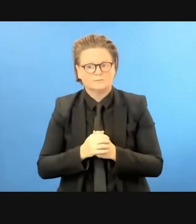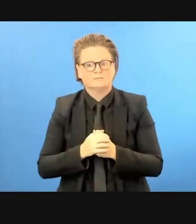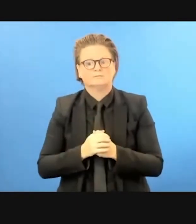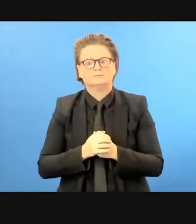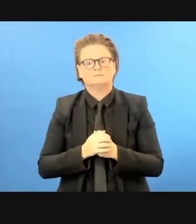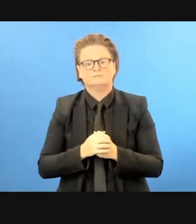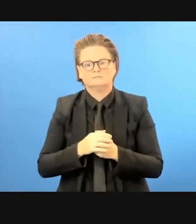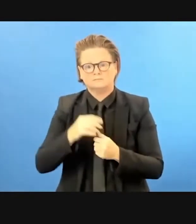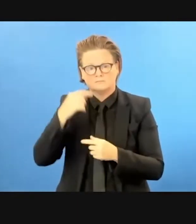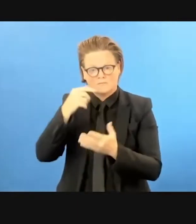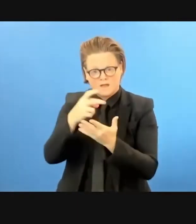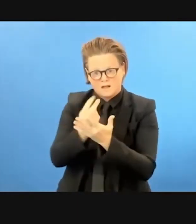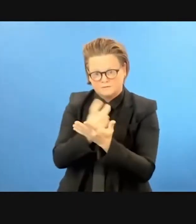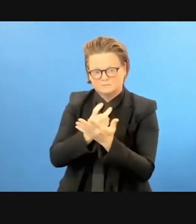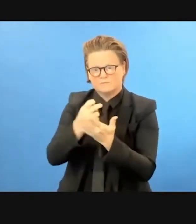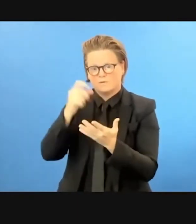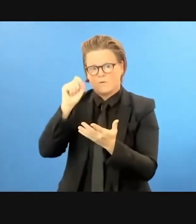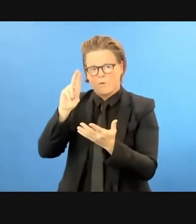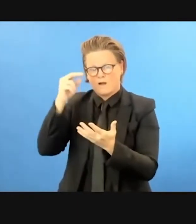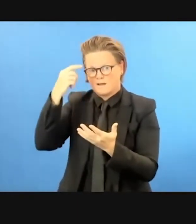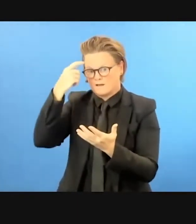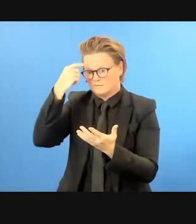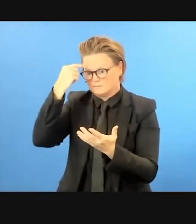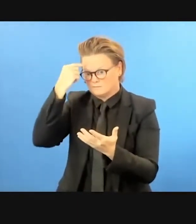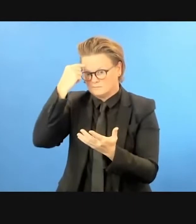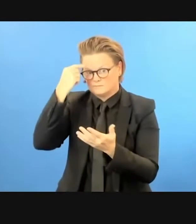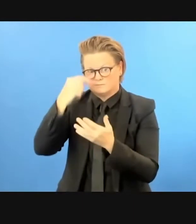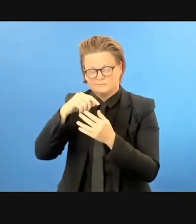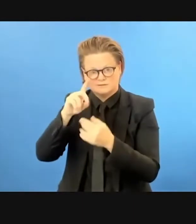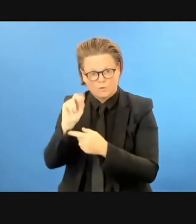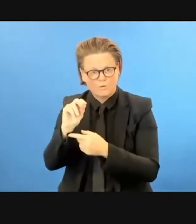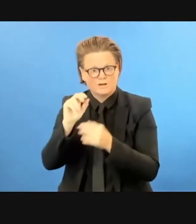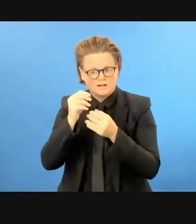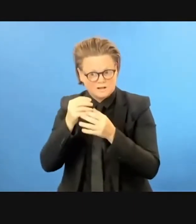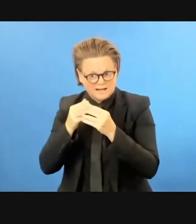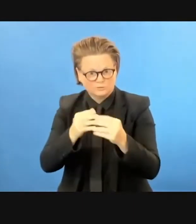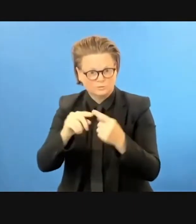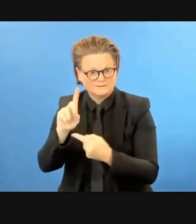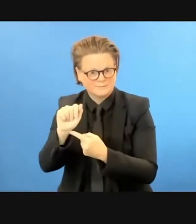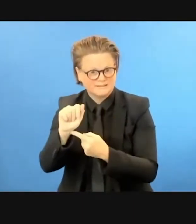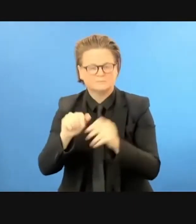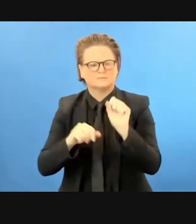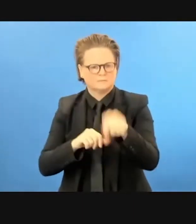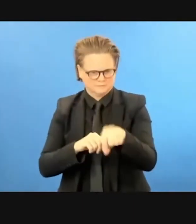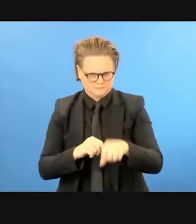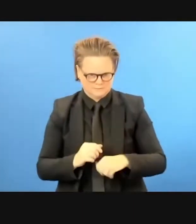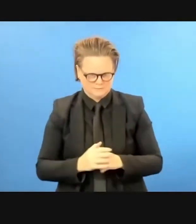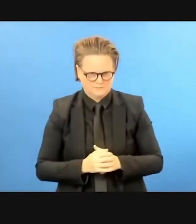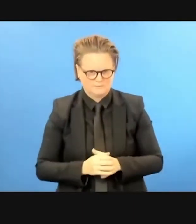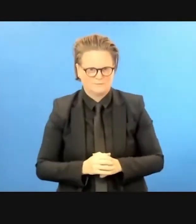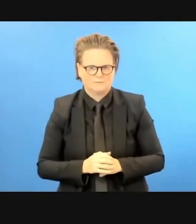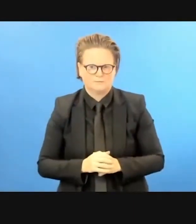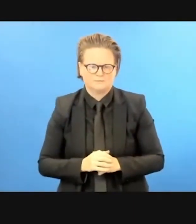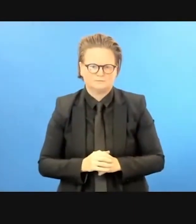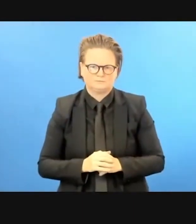then yes. As mentioned, disabilities that are eligible include those in which a person has developmental,